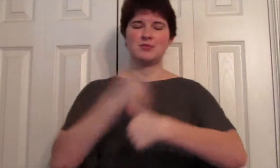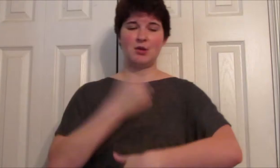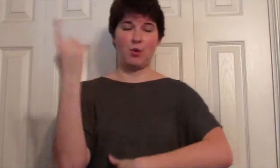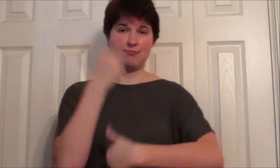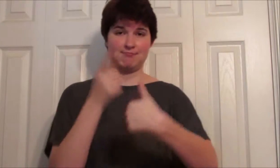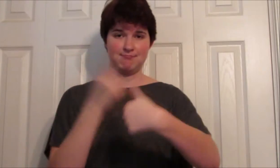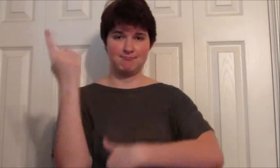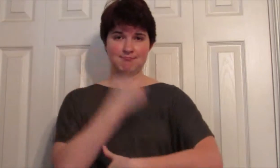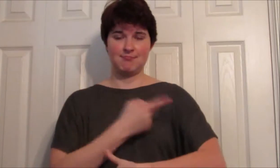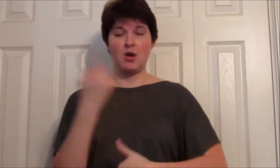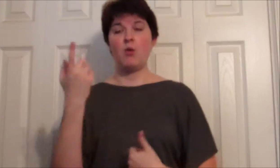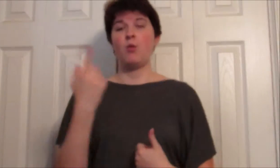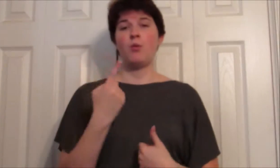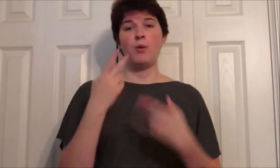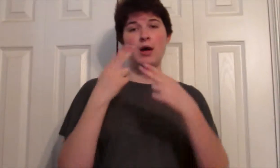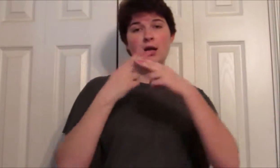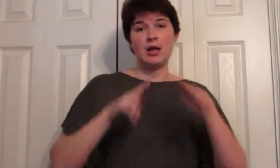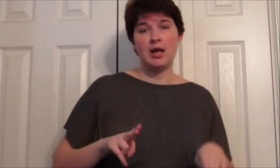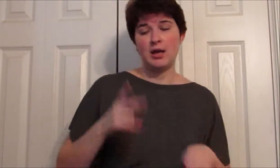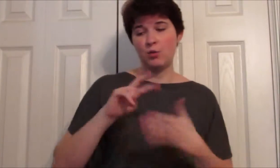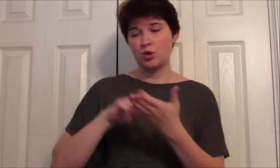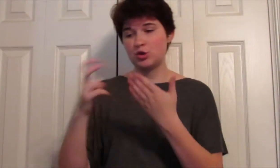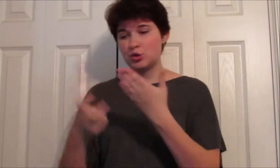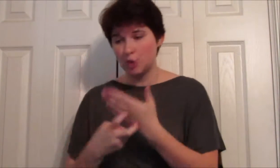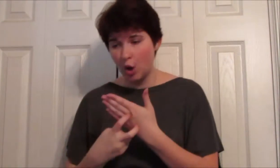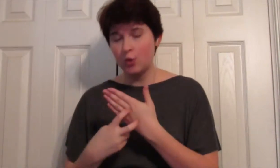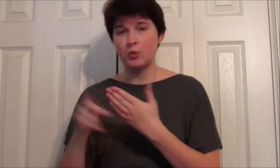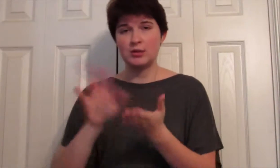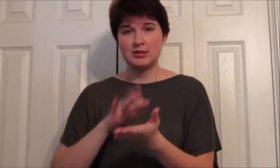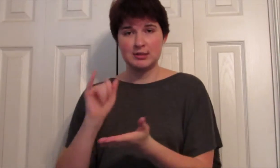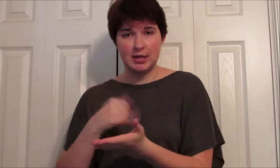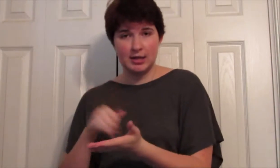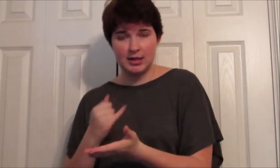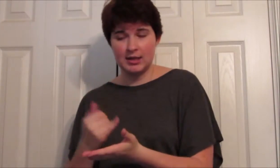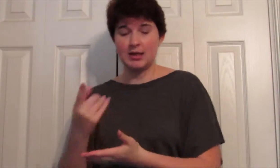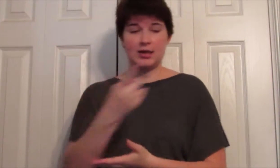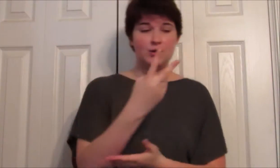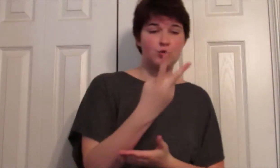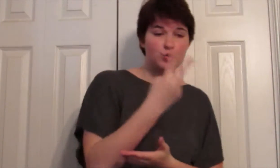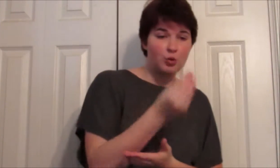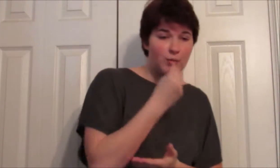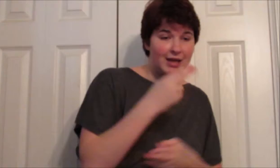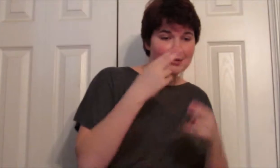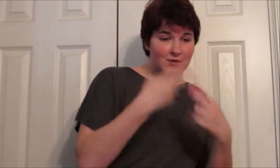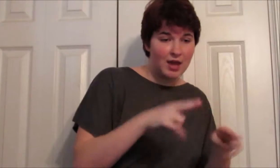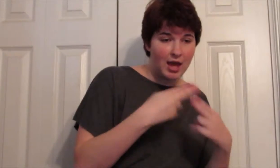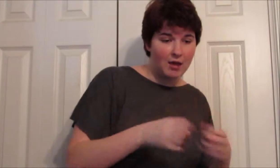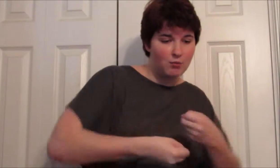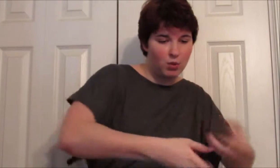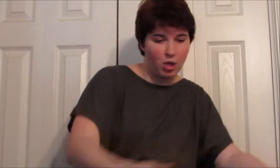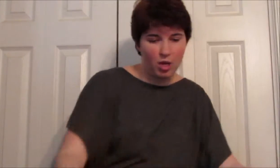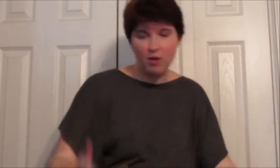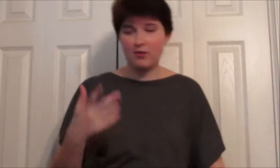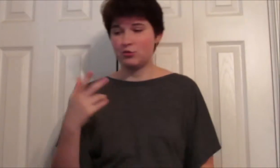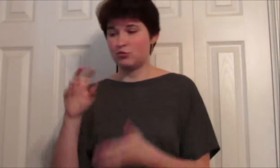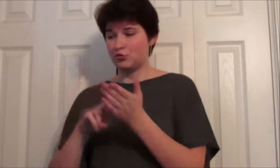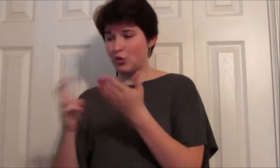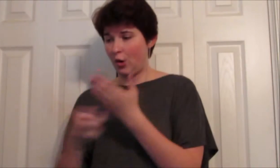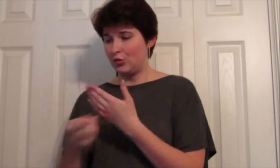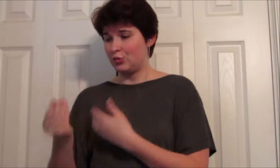one, one scrambled egg, one piece of toast with grape jelly. Eat 2 bites of the egg, dump the rest on the floor. Take 1 bite of the toast,